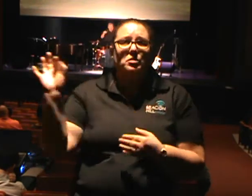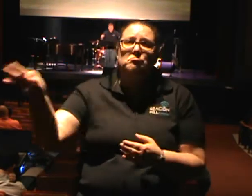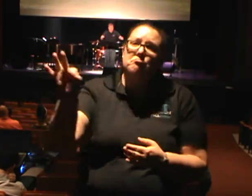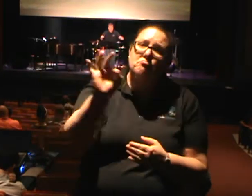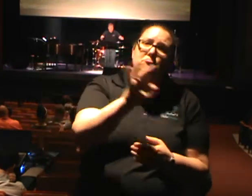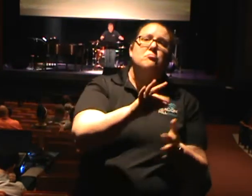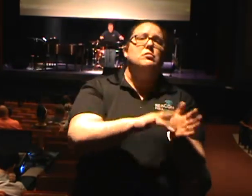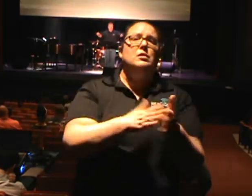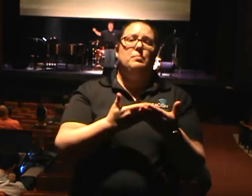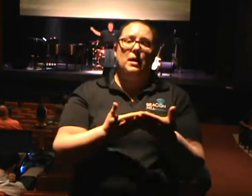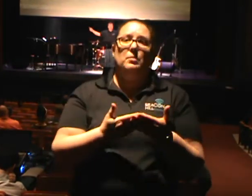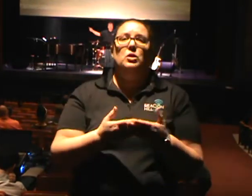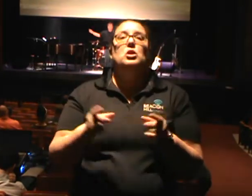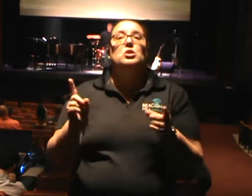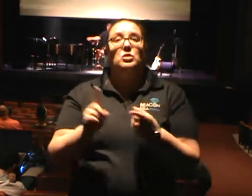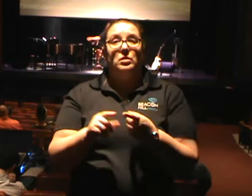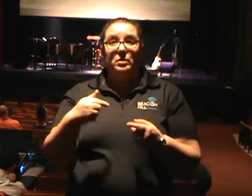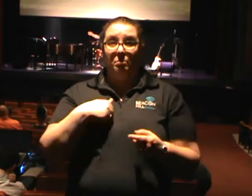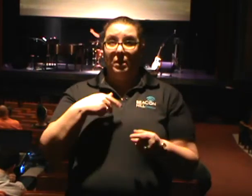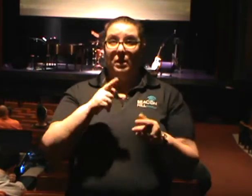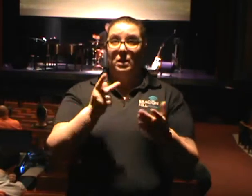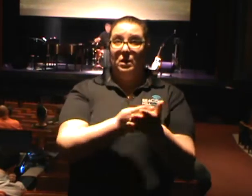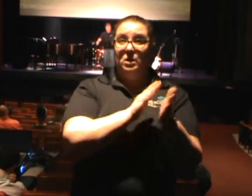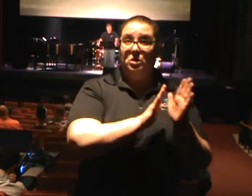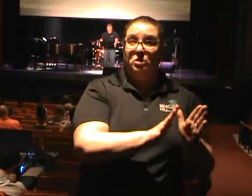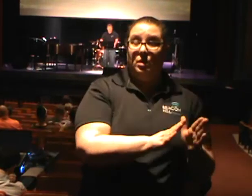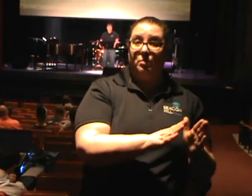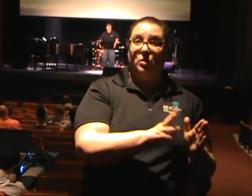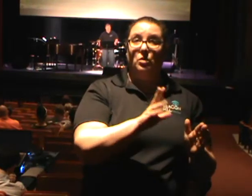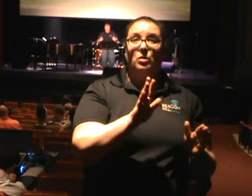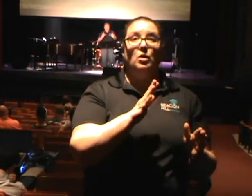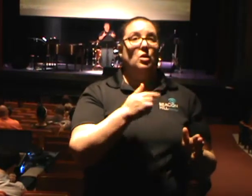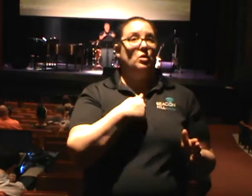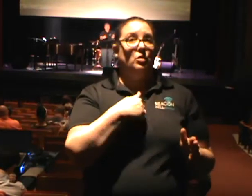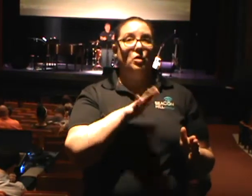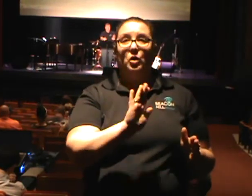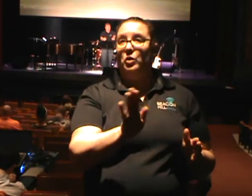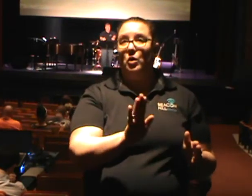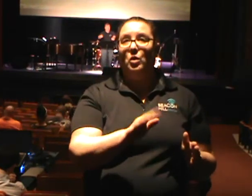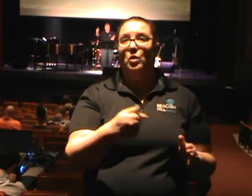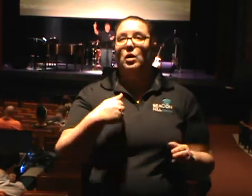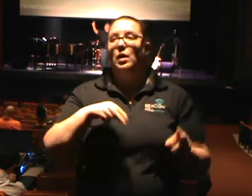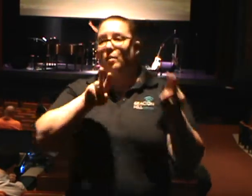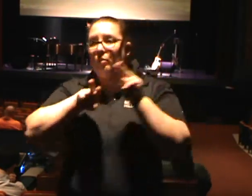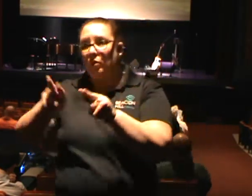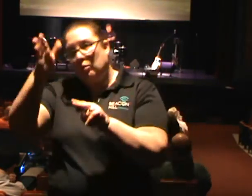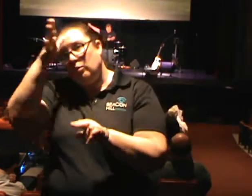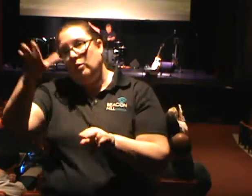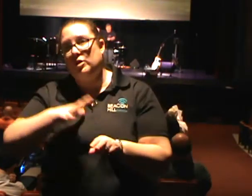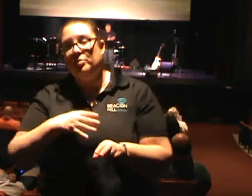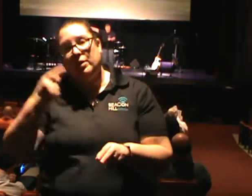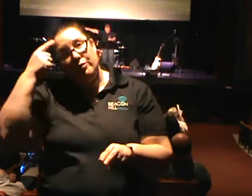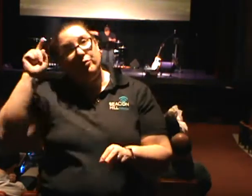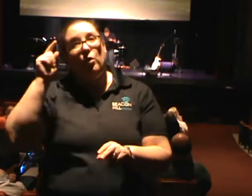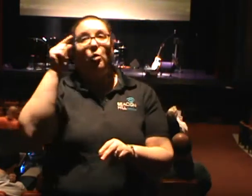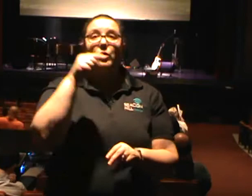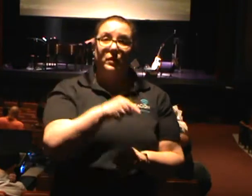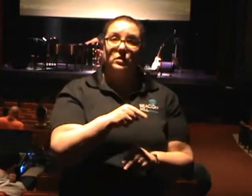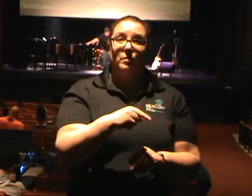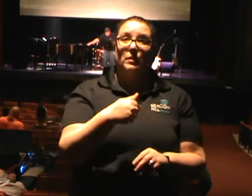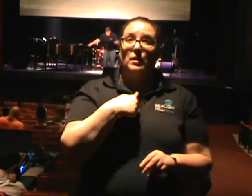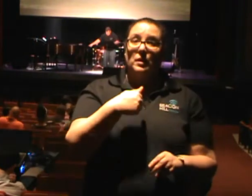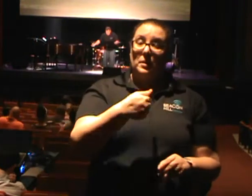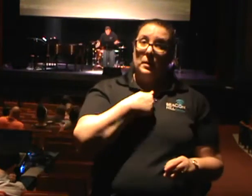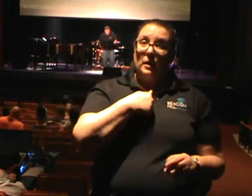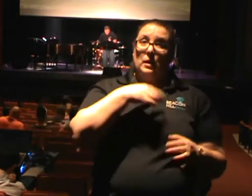the shepherd. I am just the watchman for the shepherd. I am not perfect, but I want to tell you about the one who is